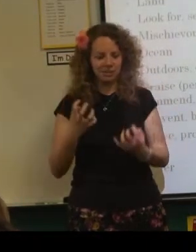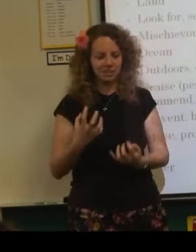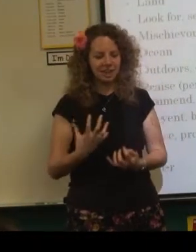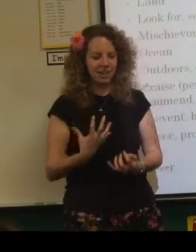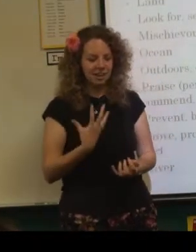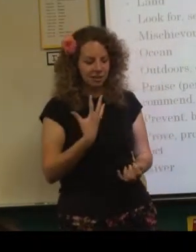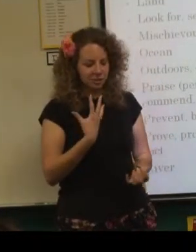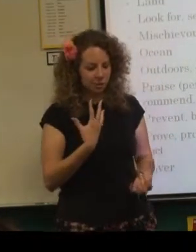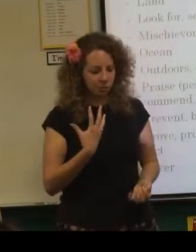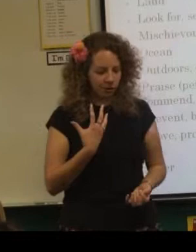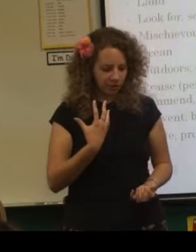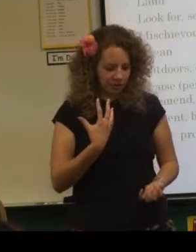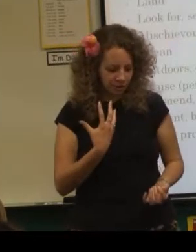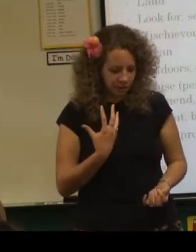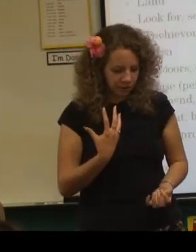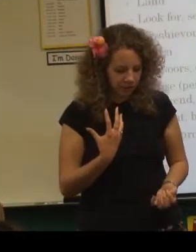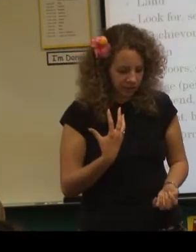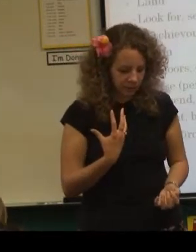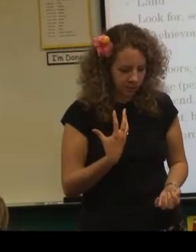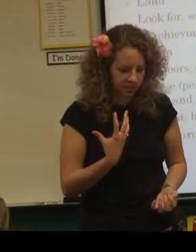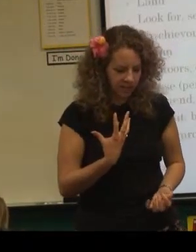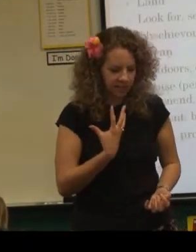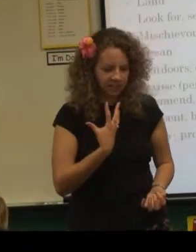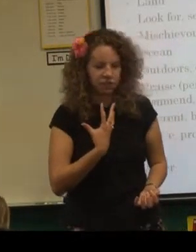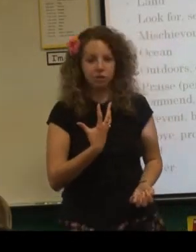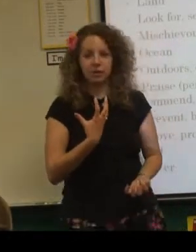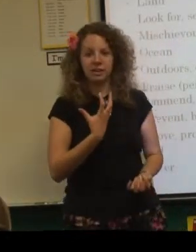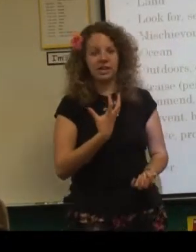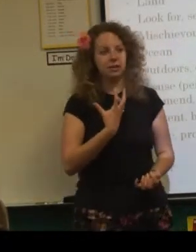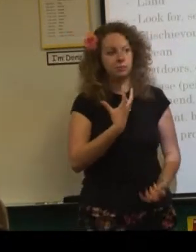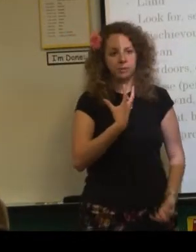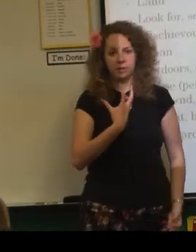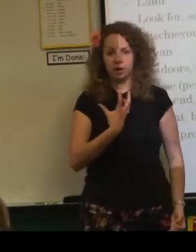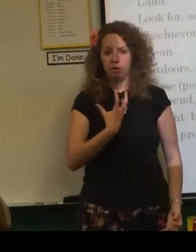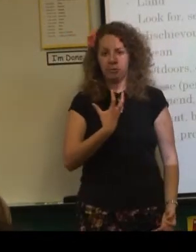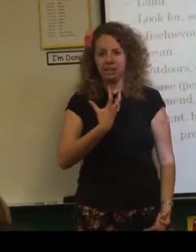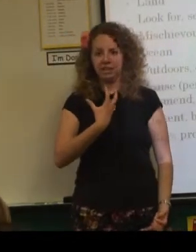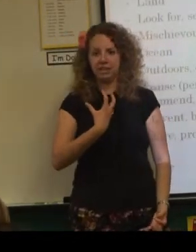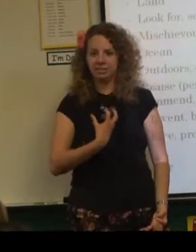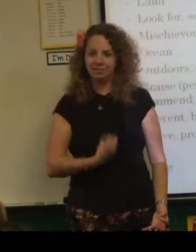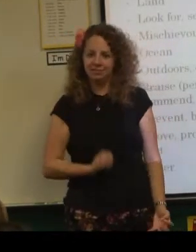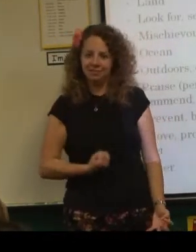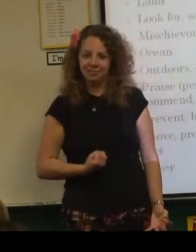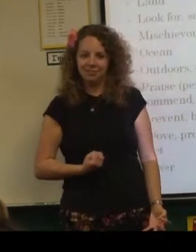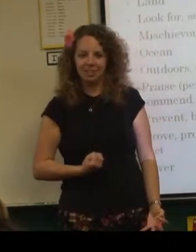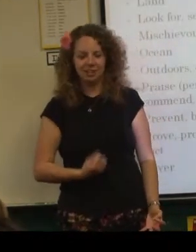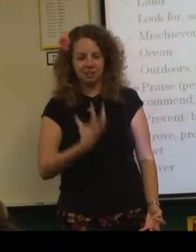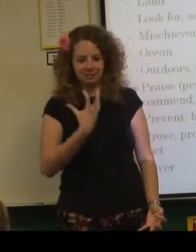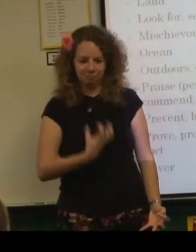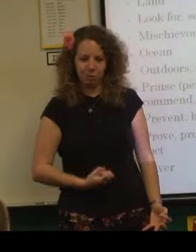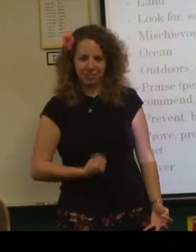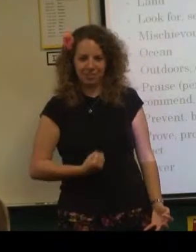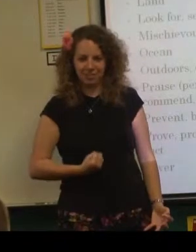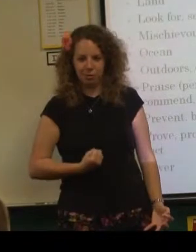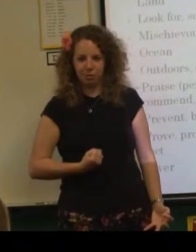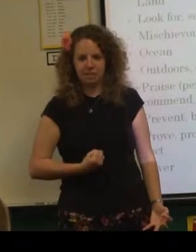like that. So what they're doing with this one is they're showing it here with an open hand, like, ooh, like you're like pulling it down, holding